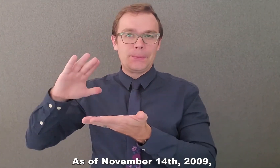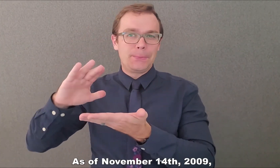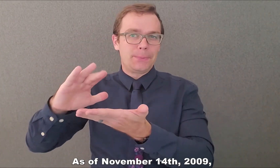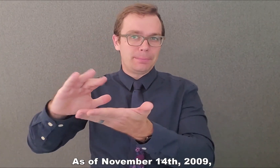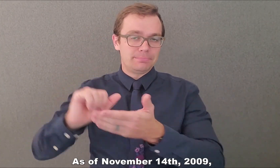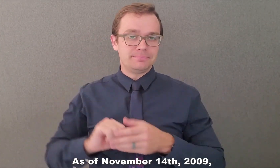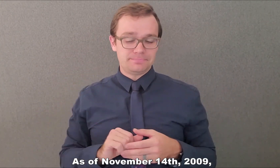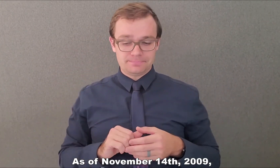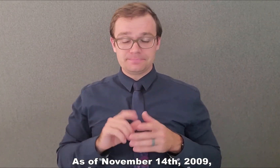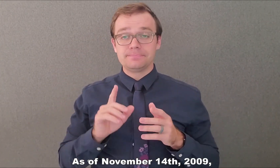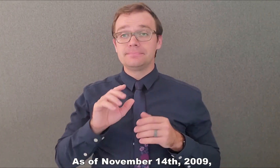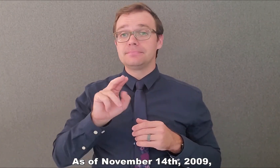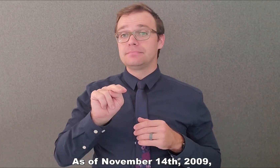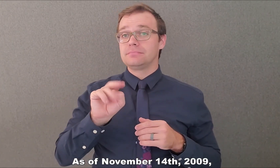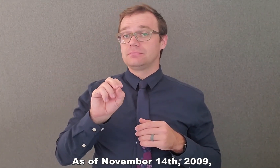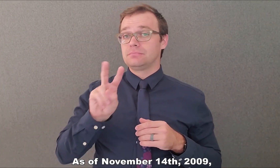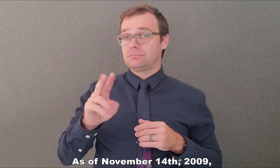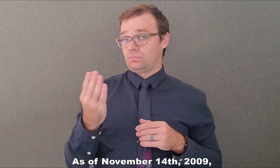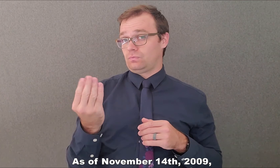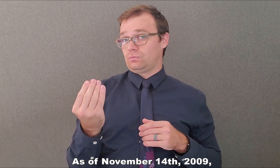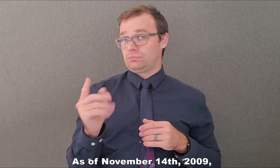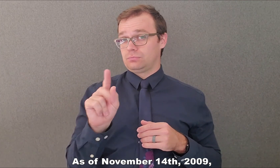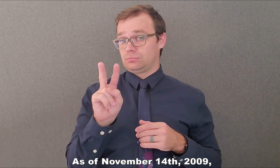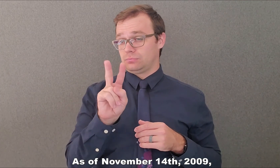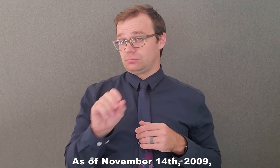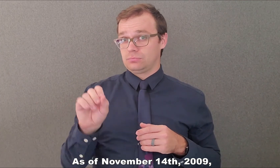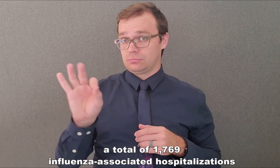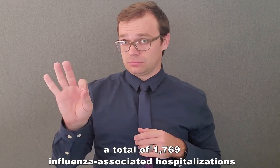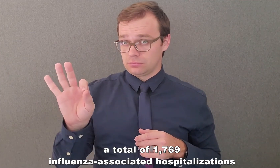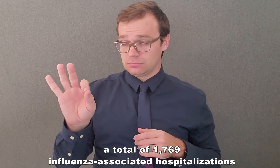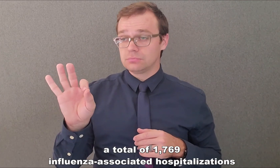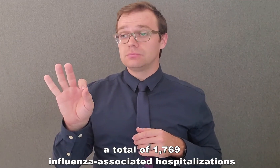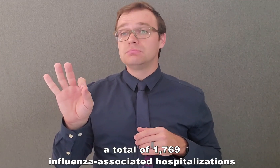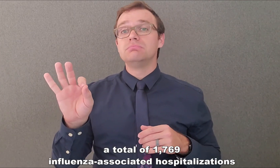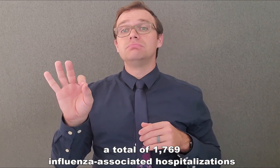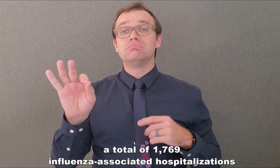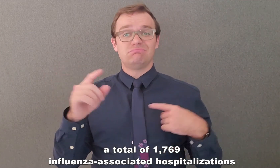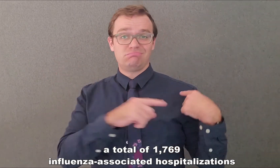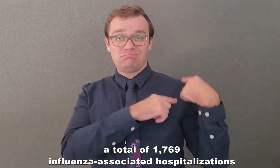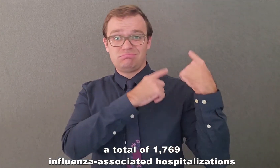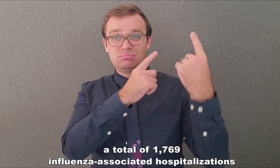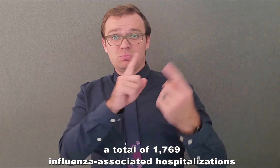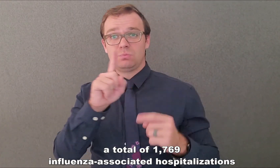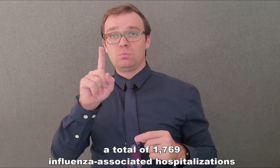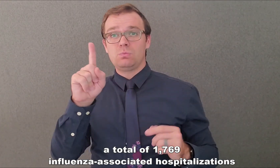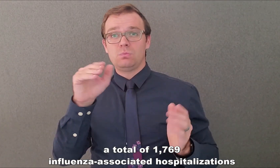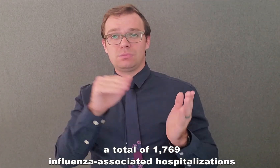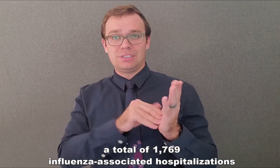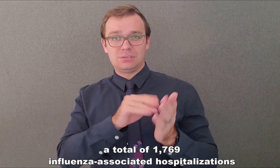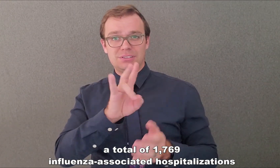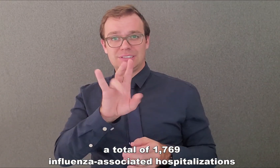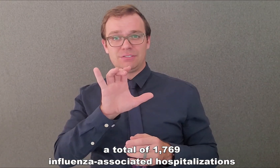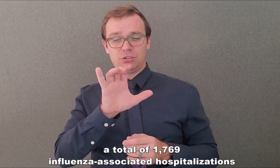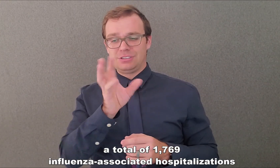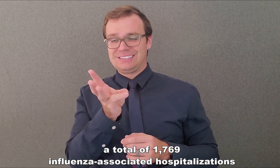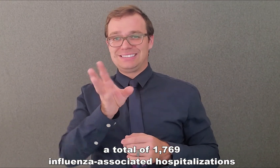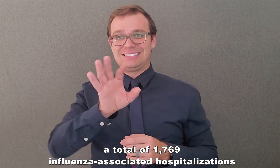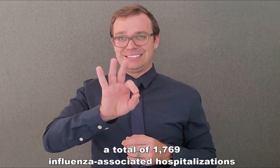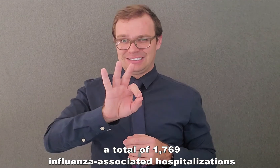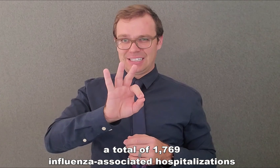of November 14, 2009, a total of 1,769